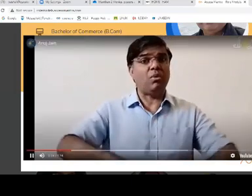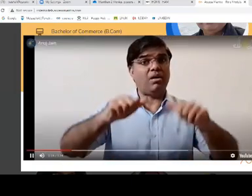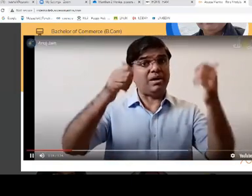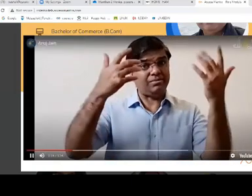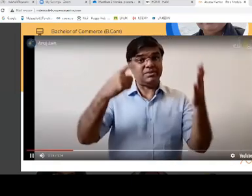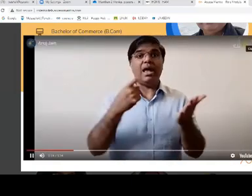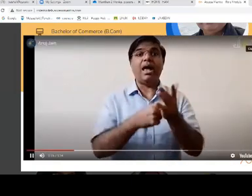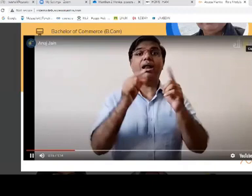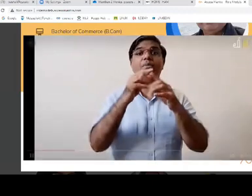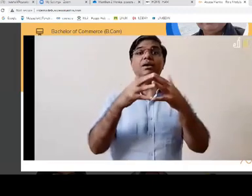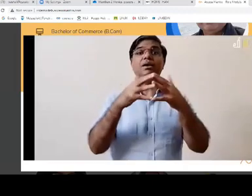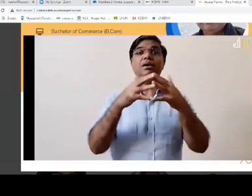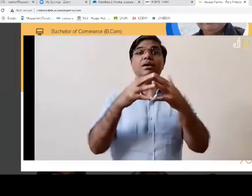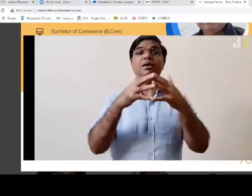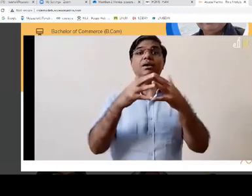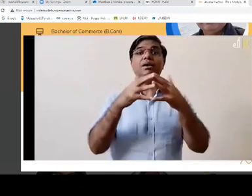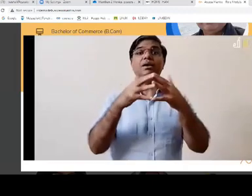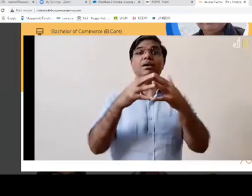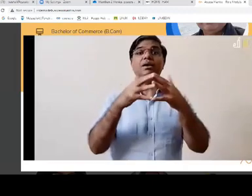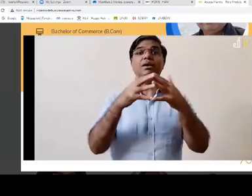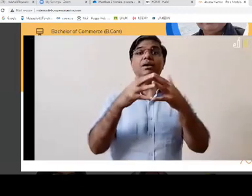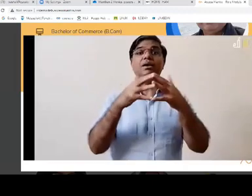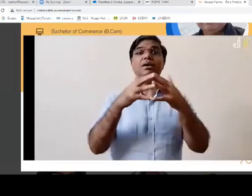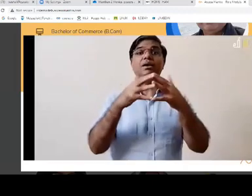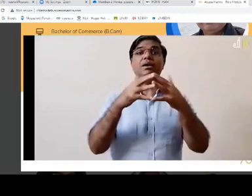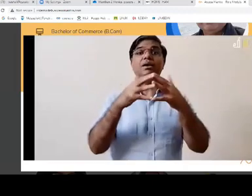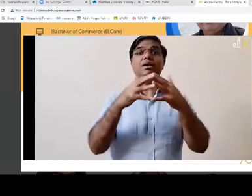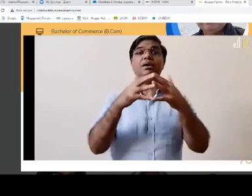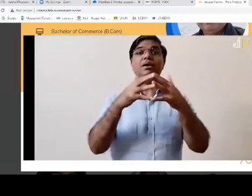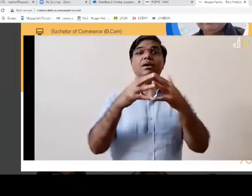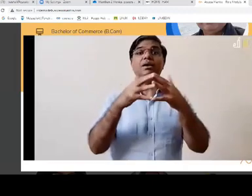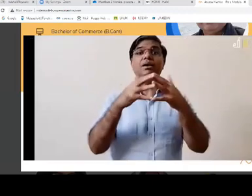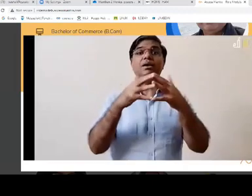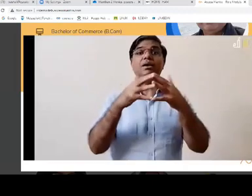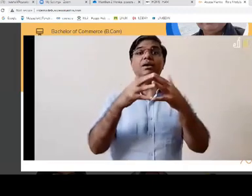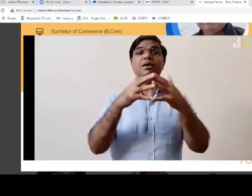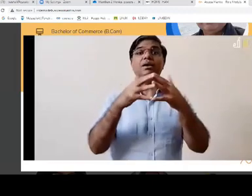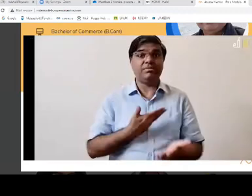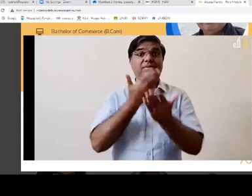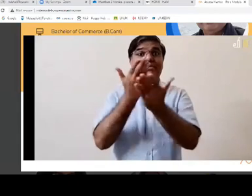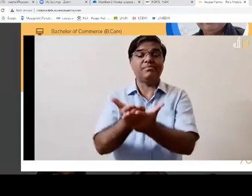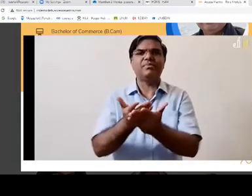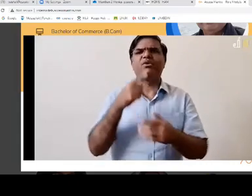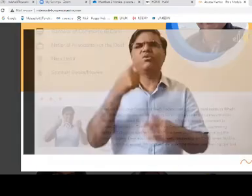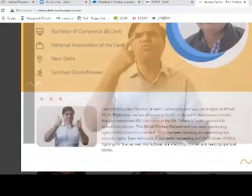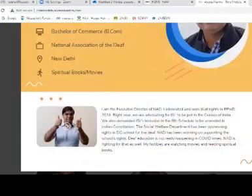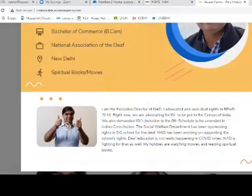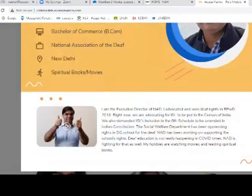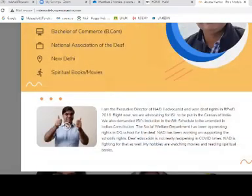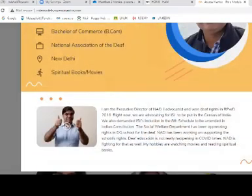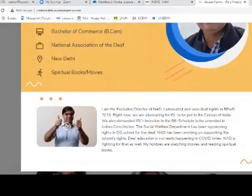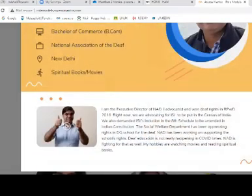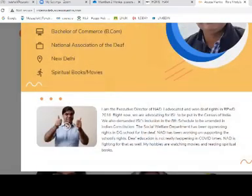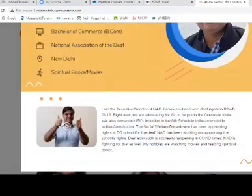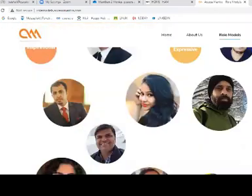and you can easily access it. You can understand, see the videos, see the text, and we will share it across. And maybe you'll have a look and you'll like it.